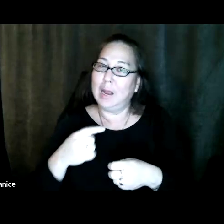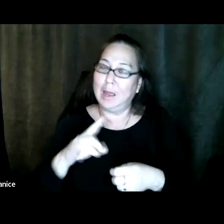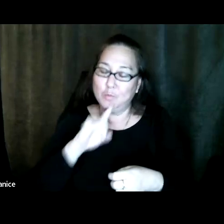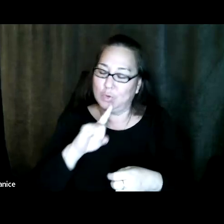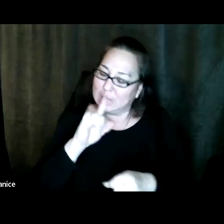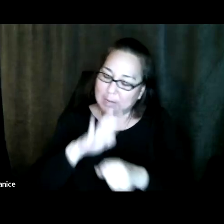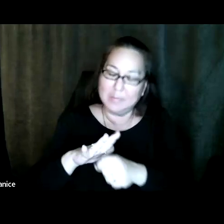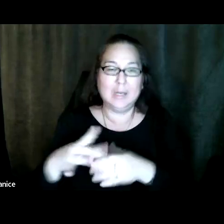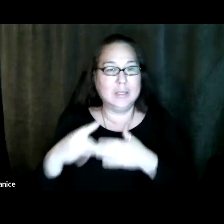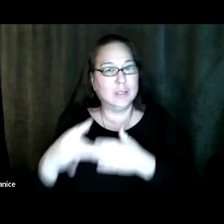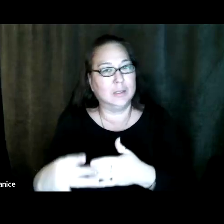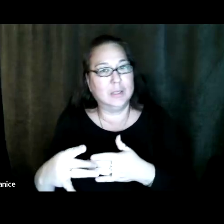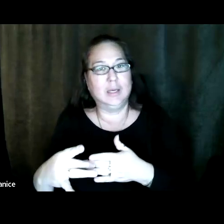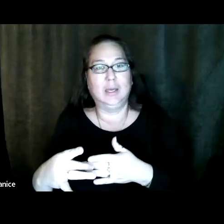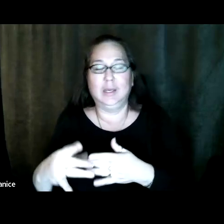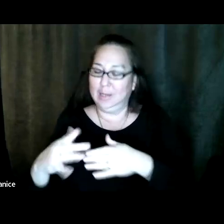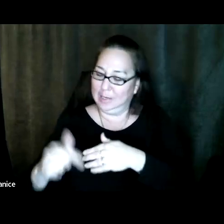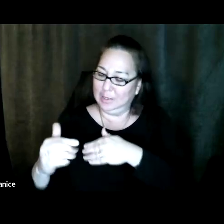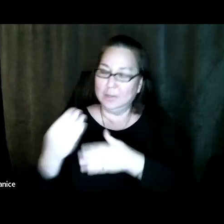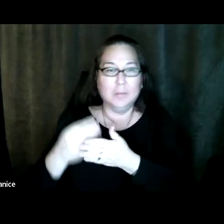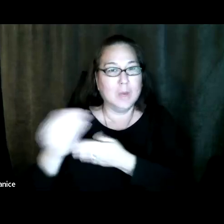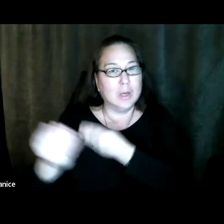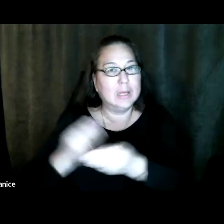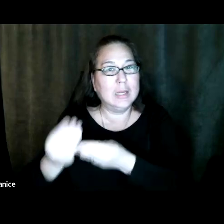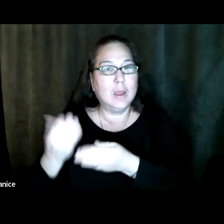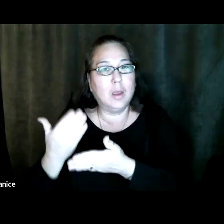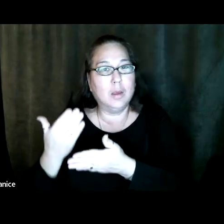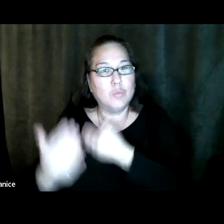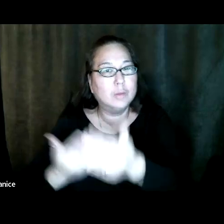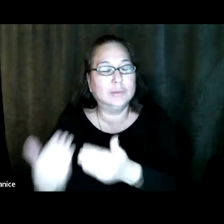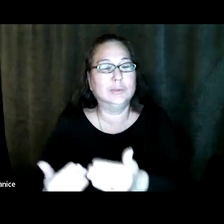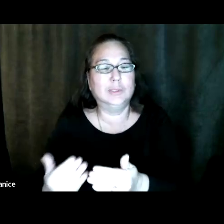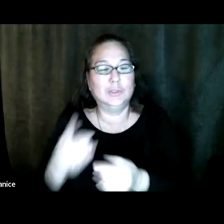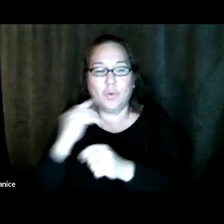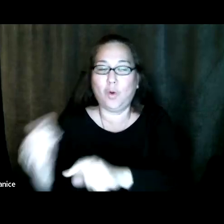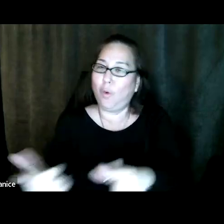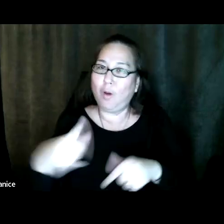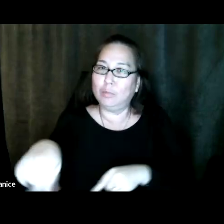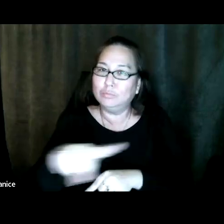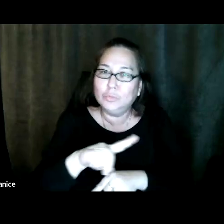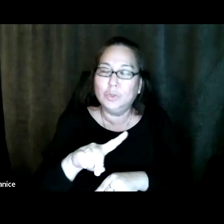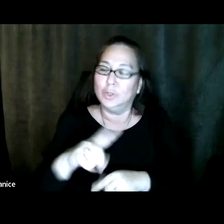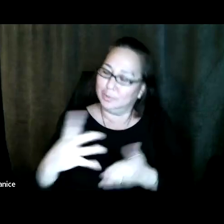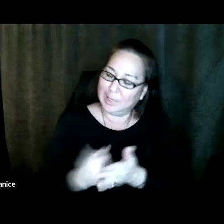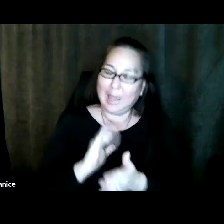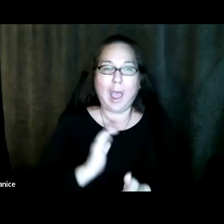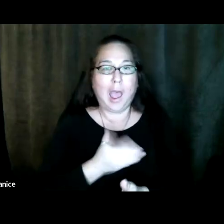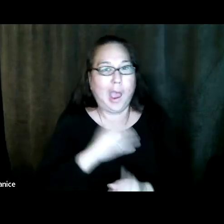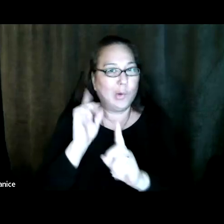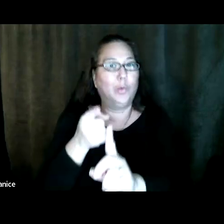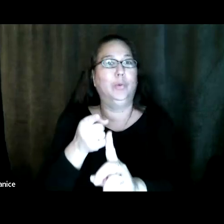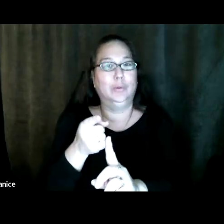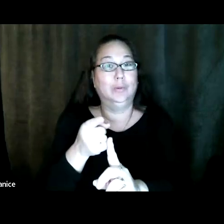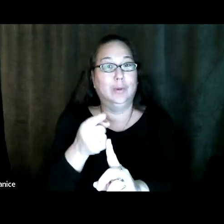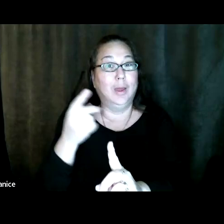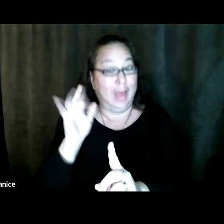to help Superintendent Skipper and Chair Robinson and the entire school committee to reach our ultimate goal, which is caring for our